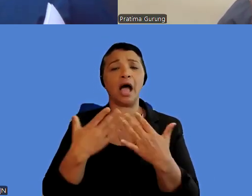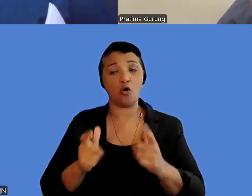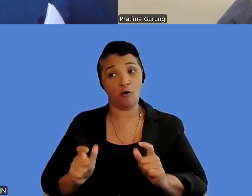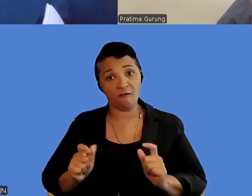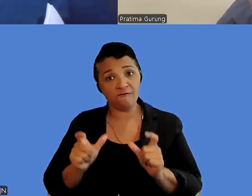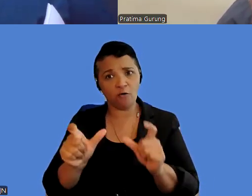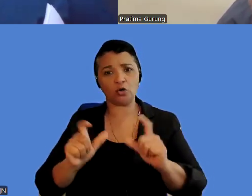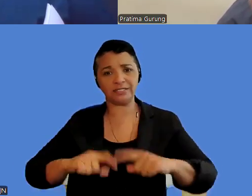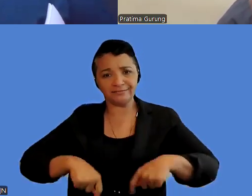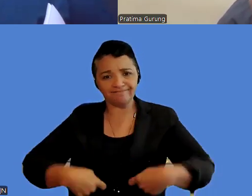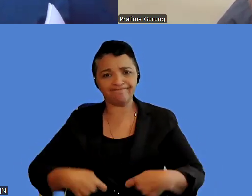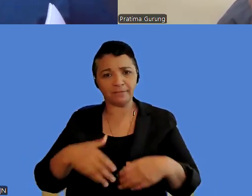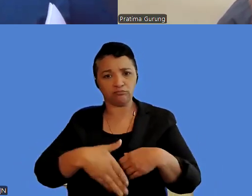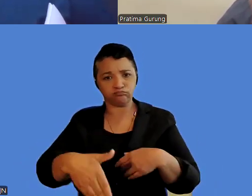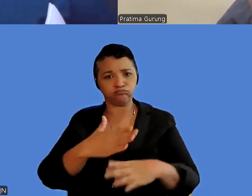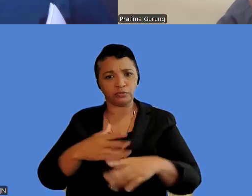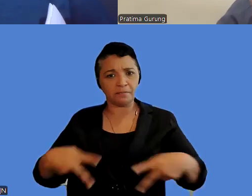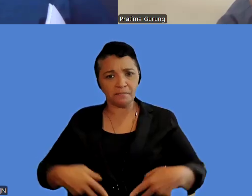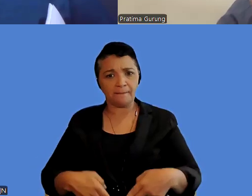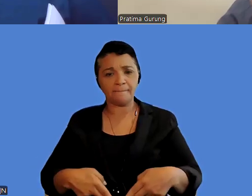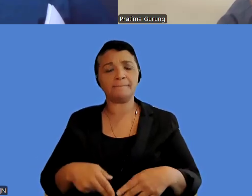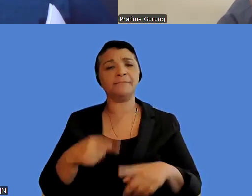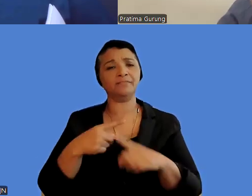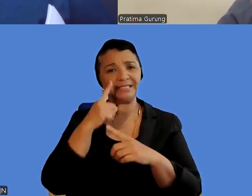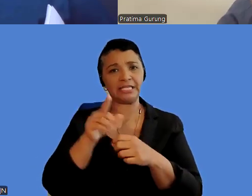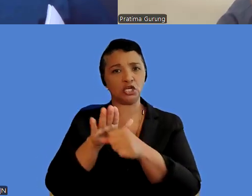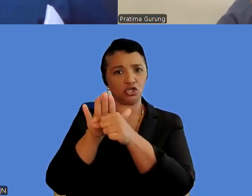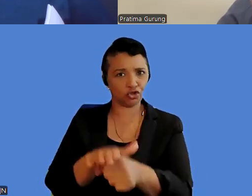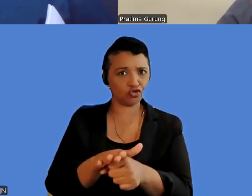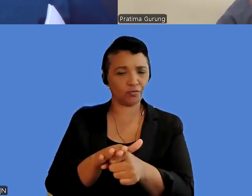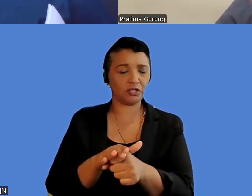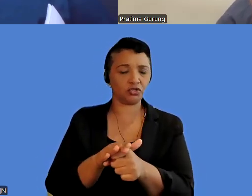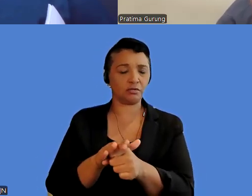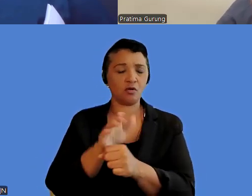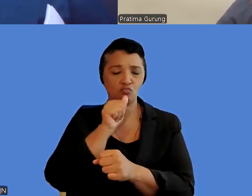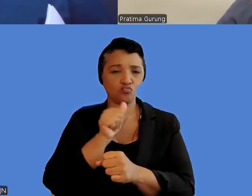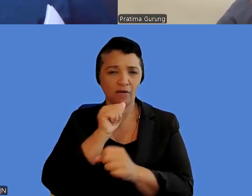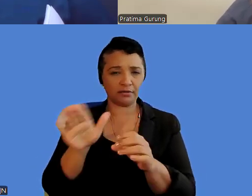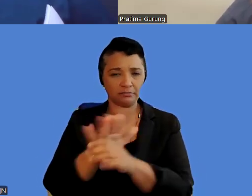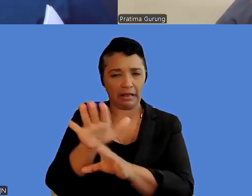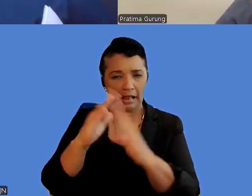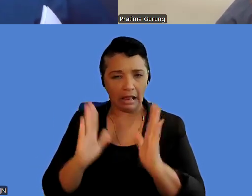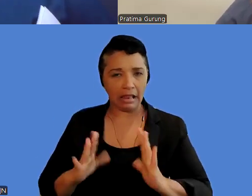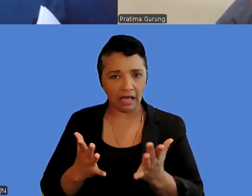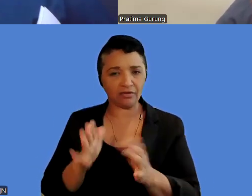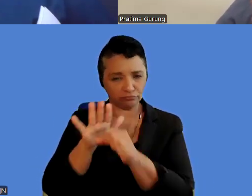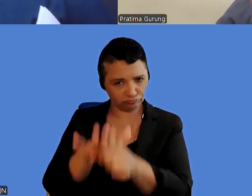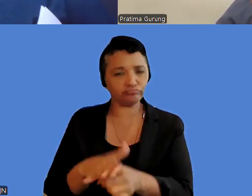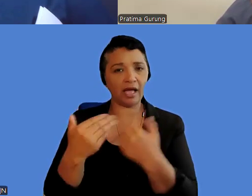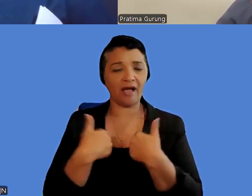sterilization, the experience of discrimination within the private sphere. Apart from that,